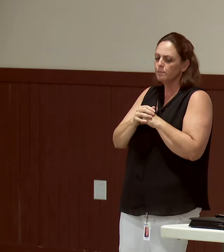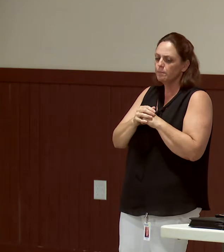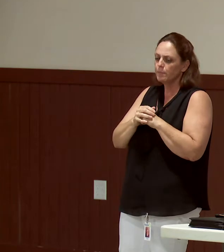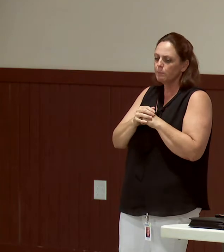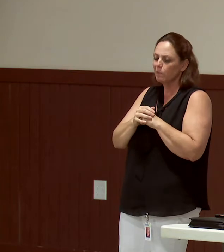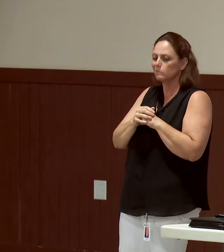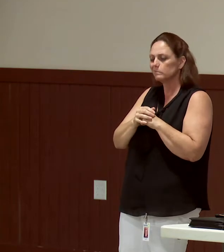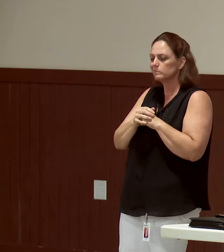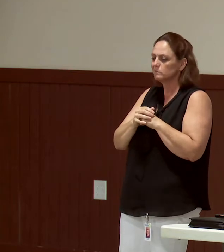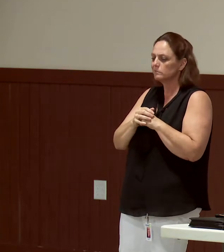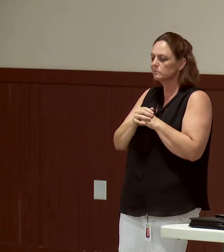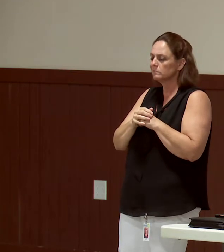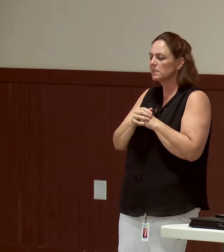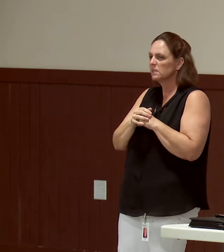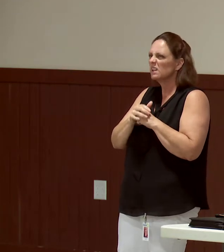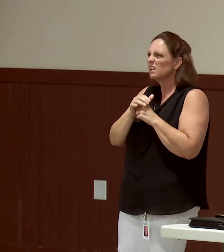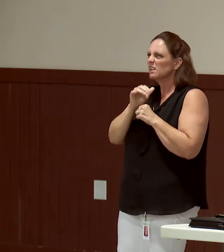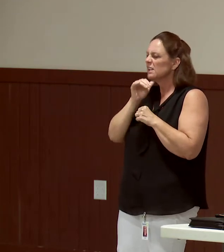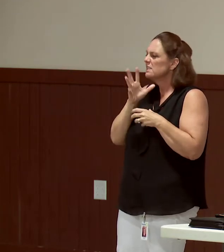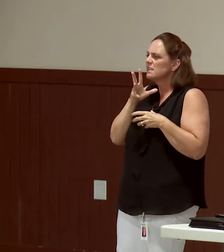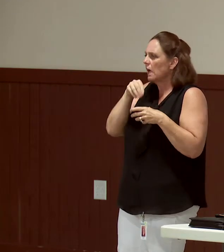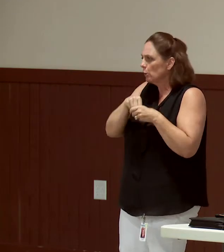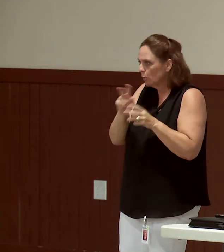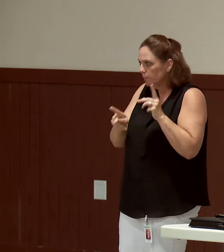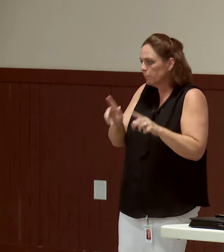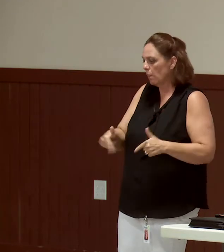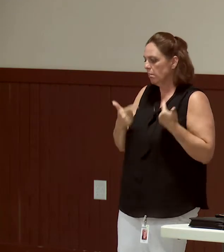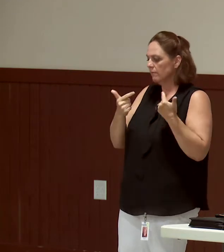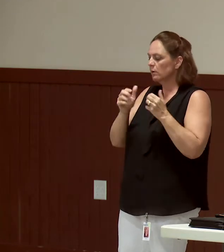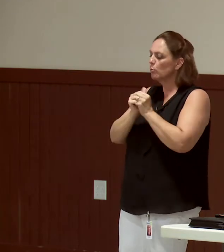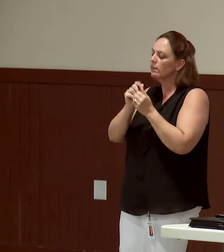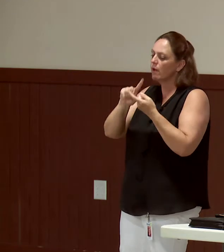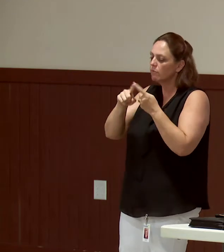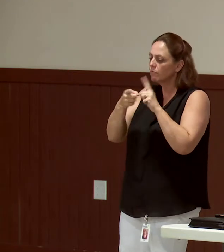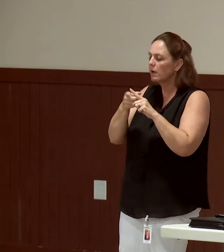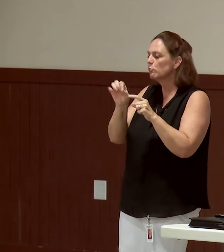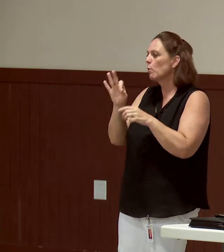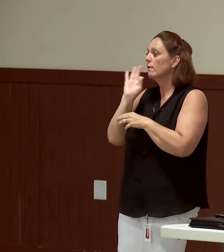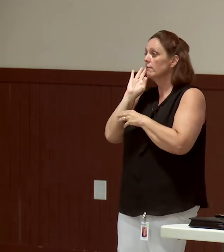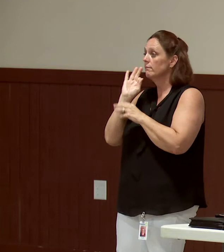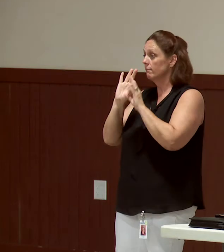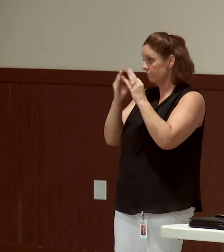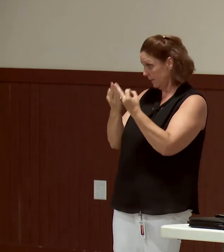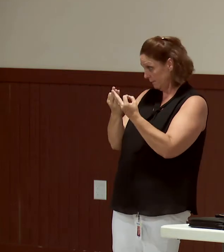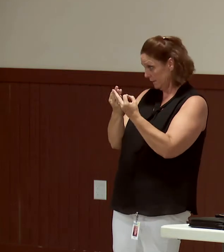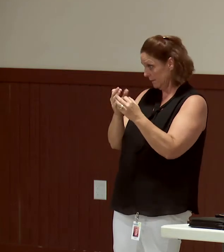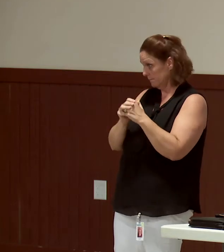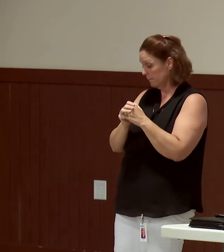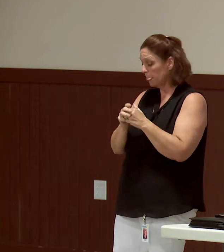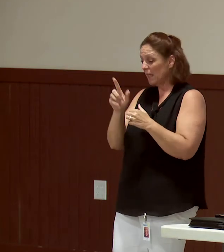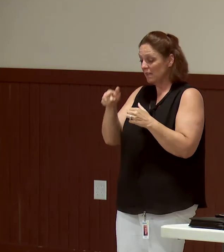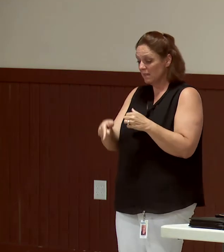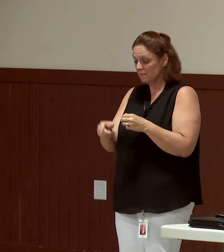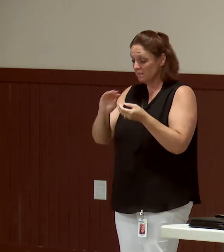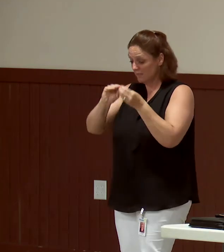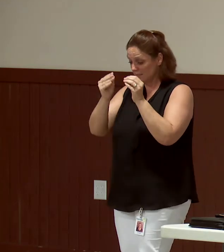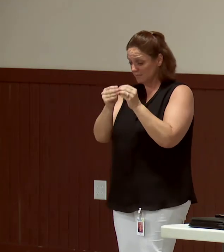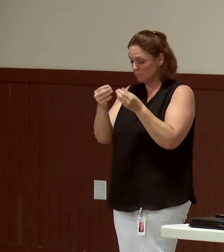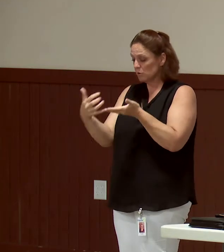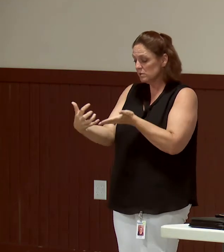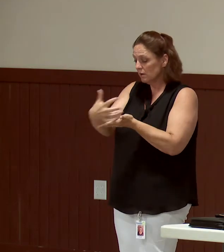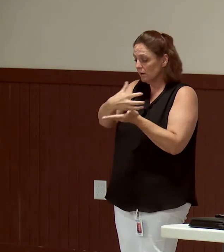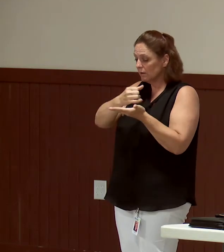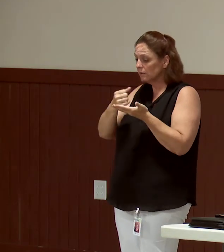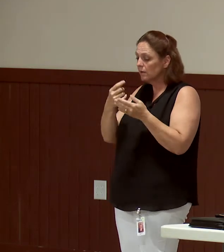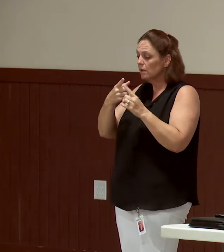with a family member or a friend, but not in their own home. So this data is gathered by a point-in-time count